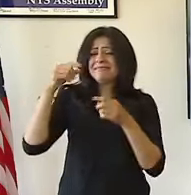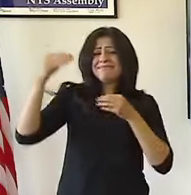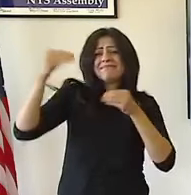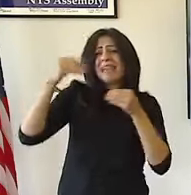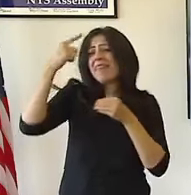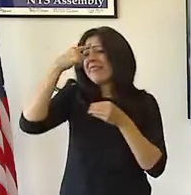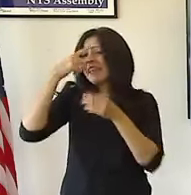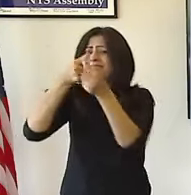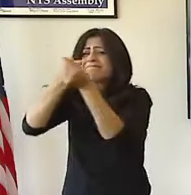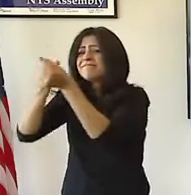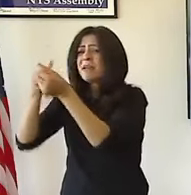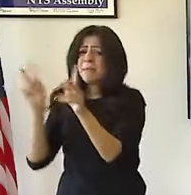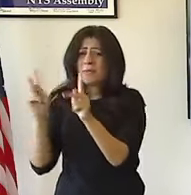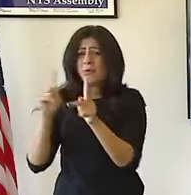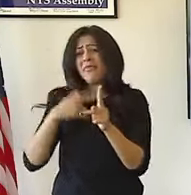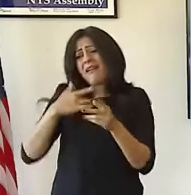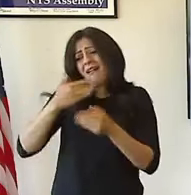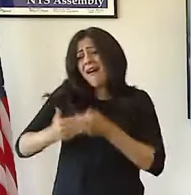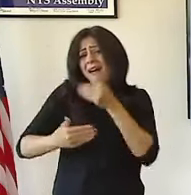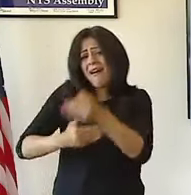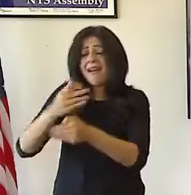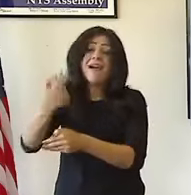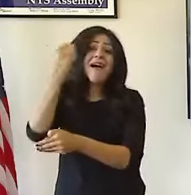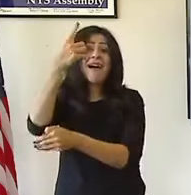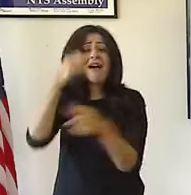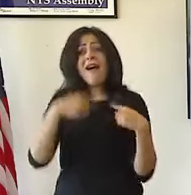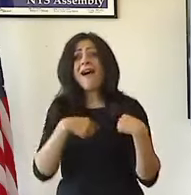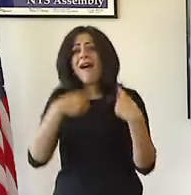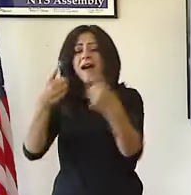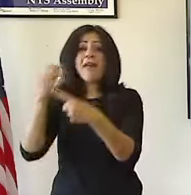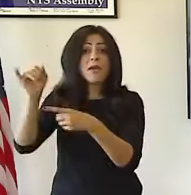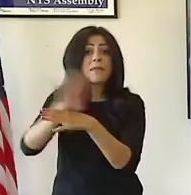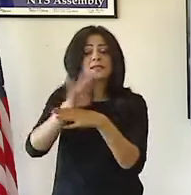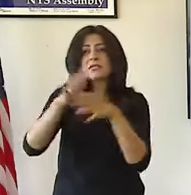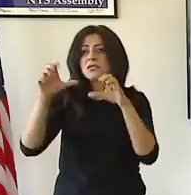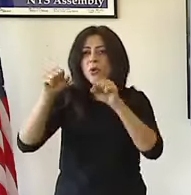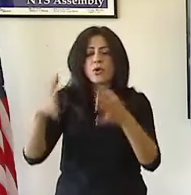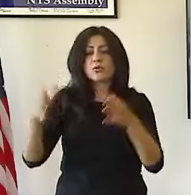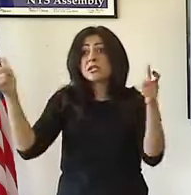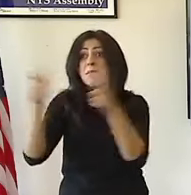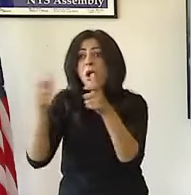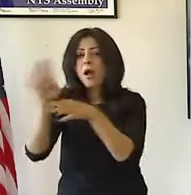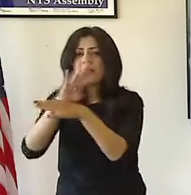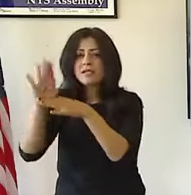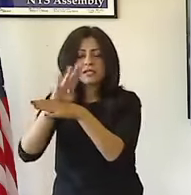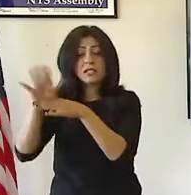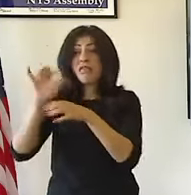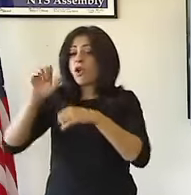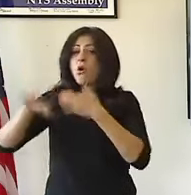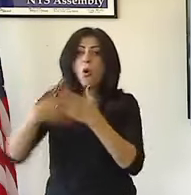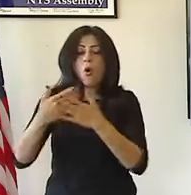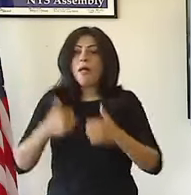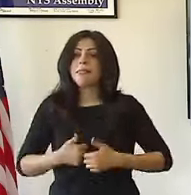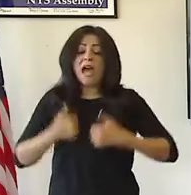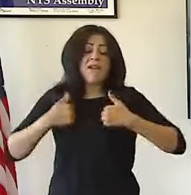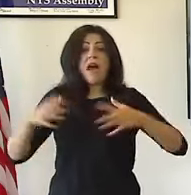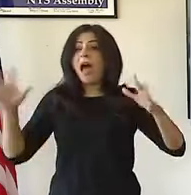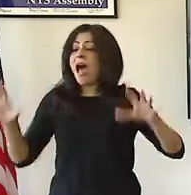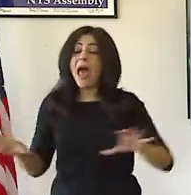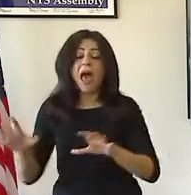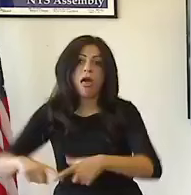of all, businesses have had their livelihoods put on hold, and many of whom are being affected